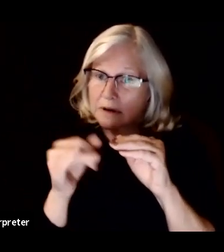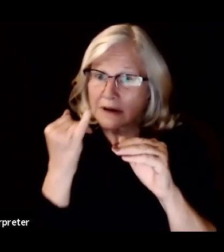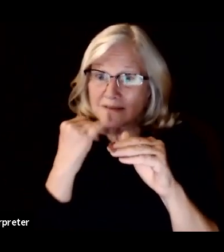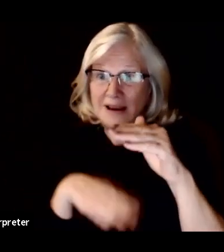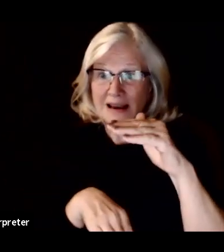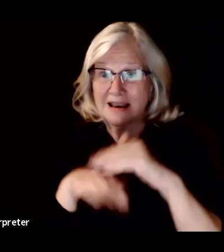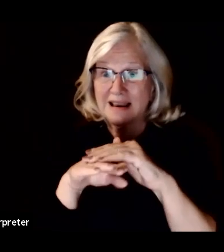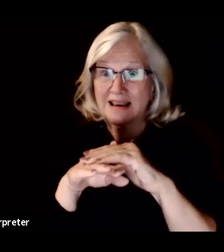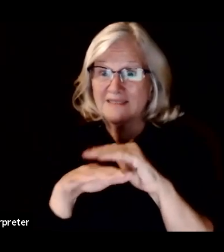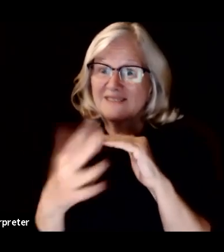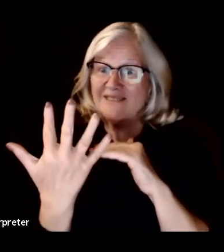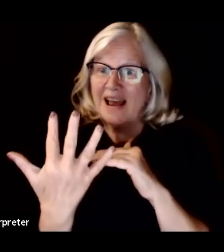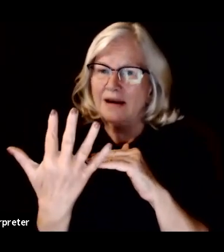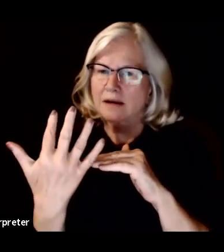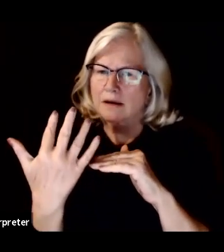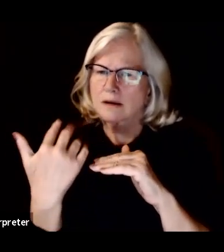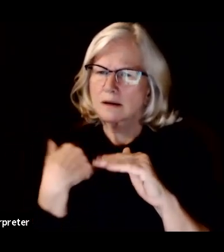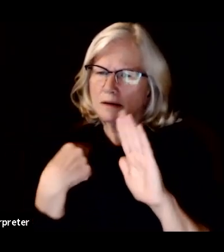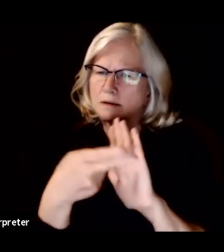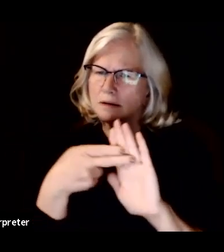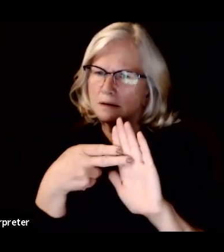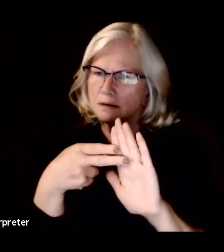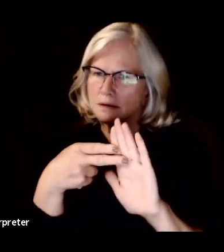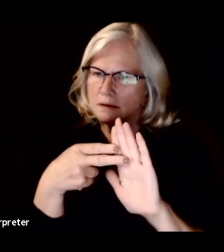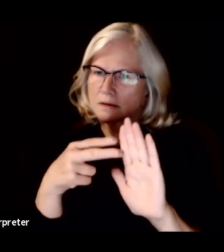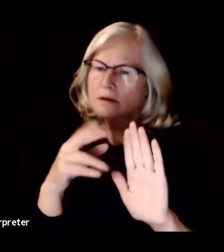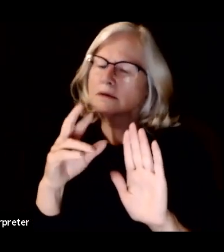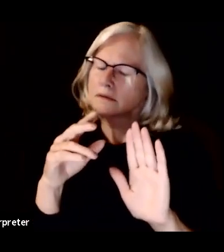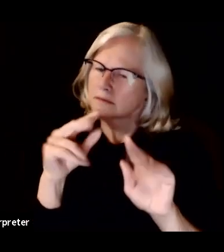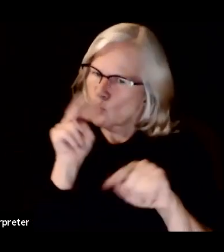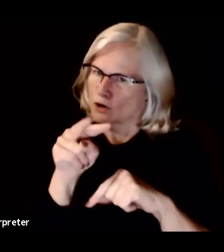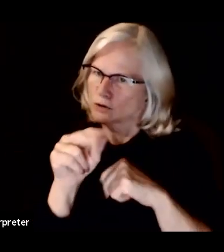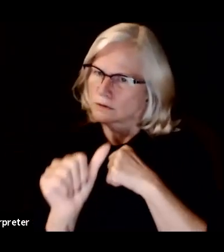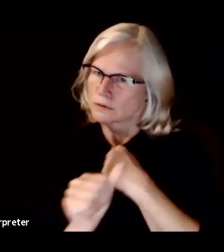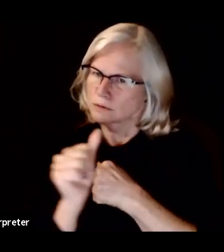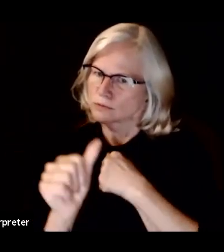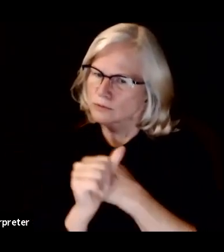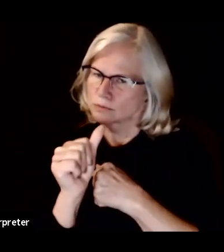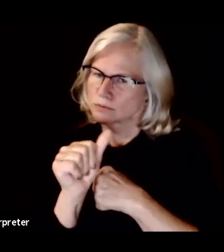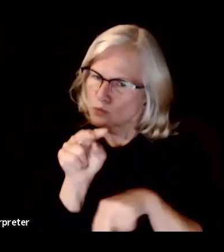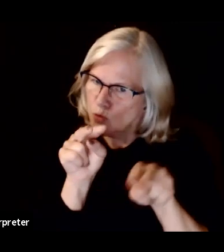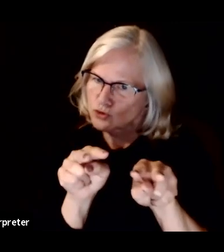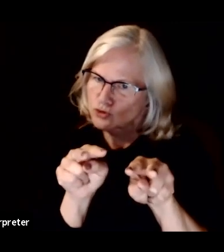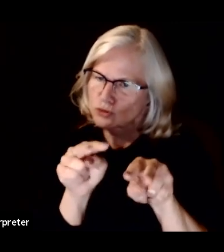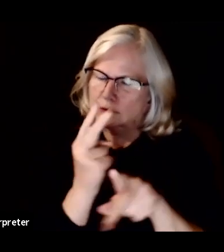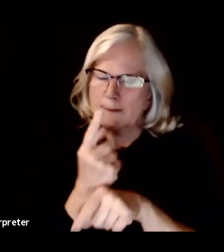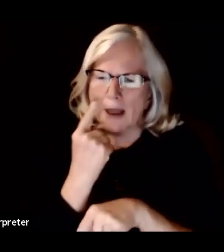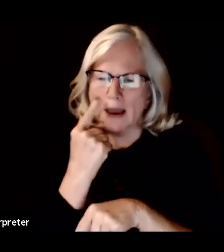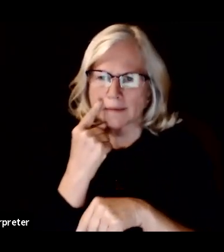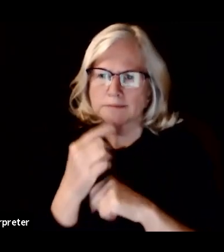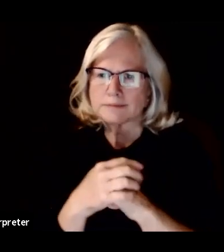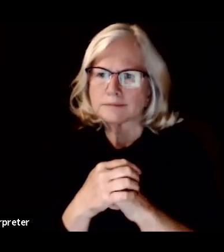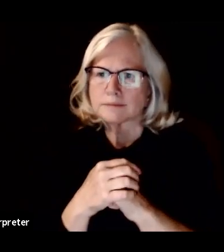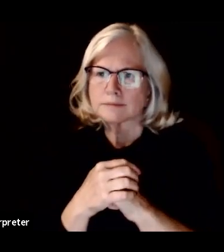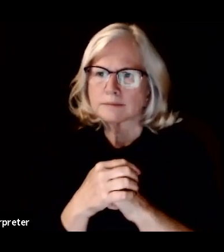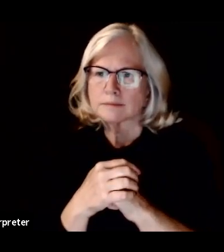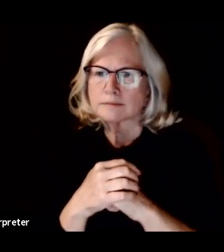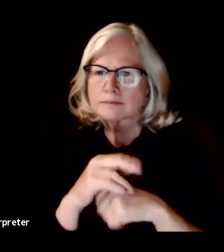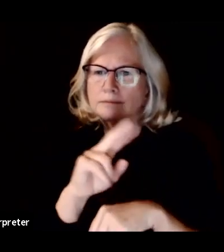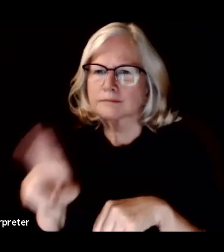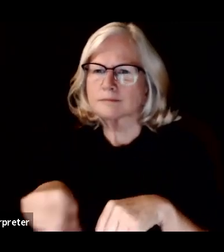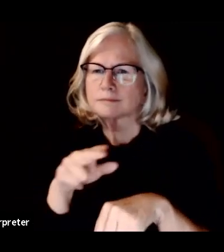real caution indicator. And that's certainly an indicator that's widely tracked nationally as well. In